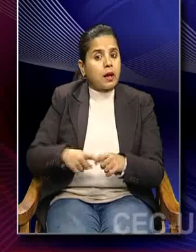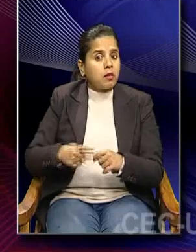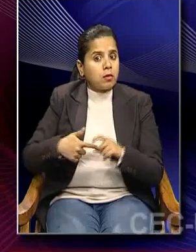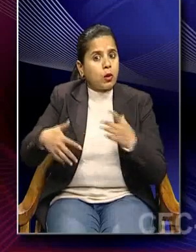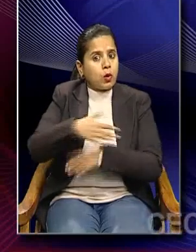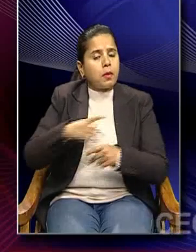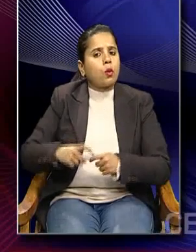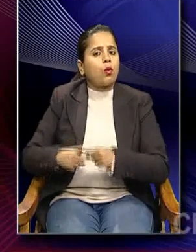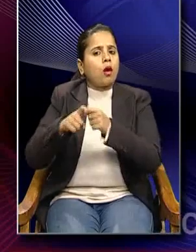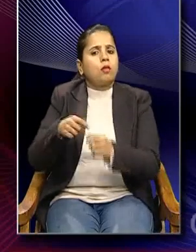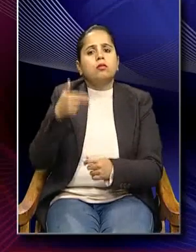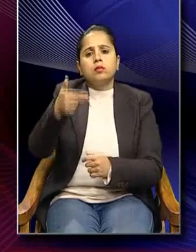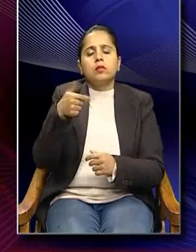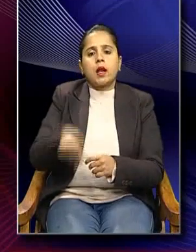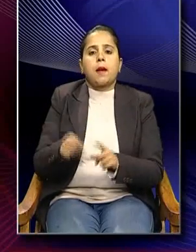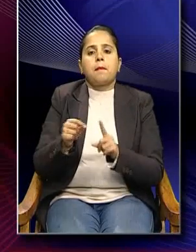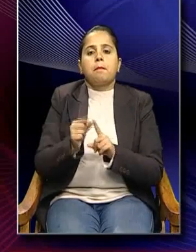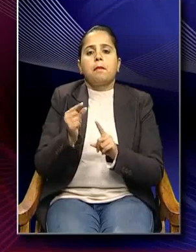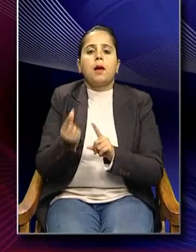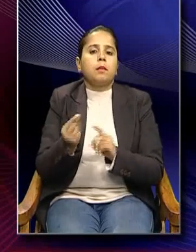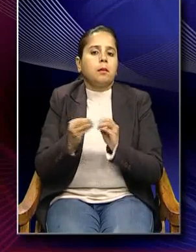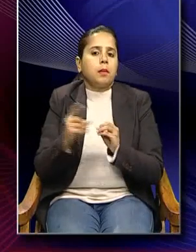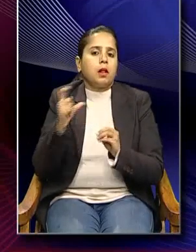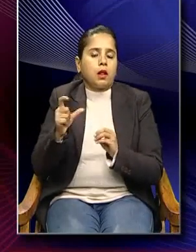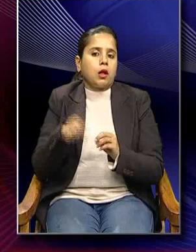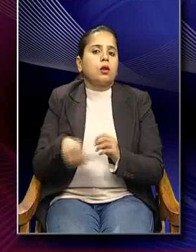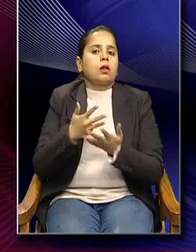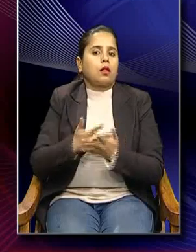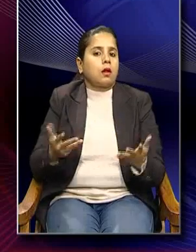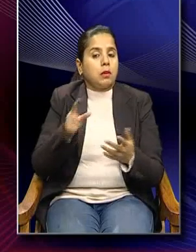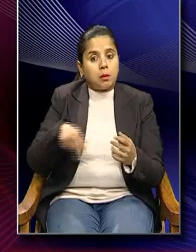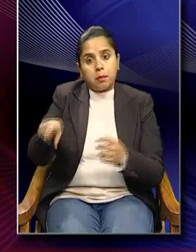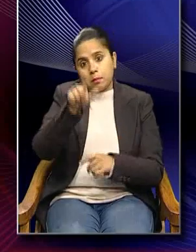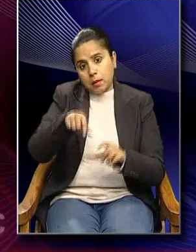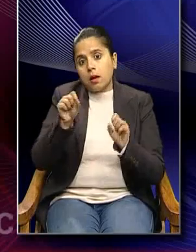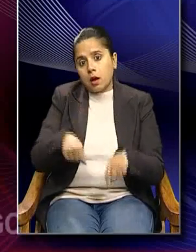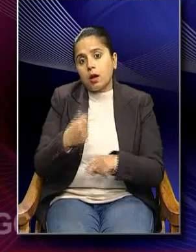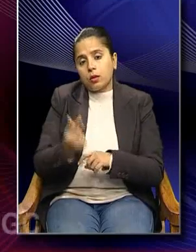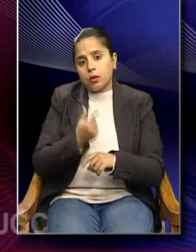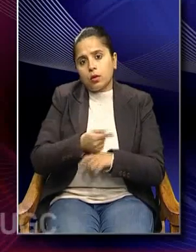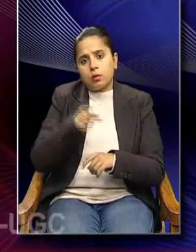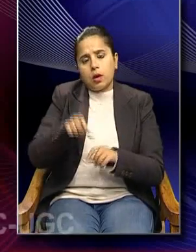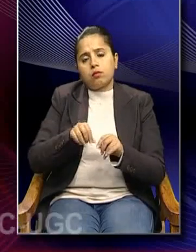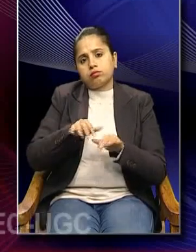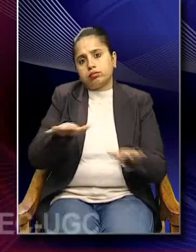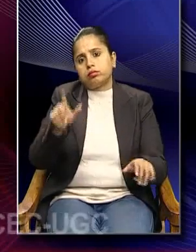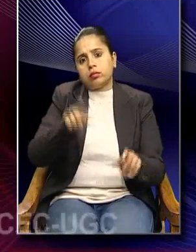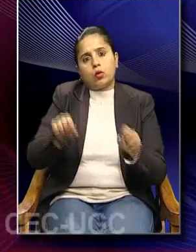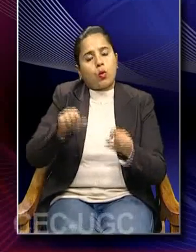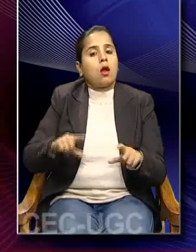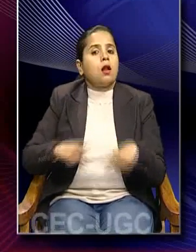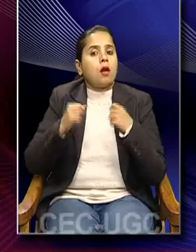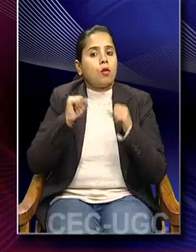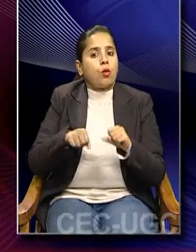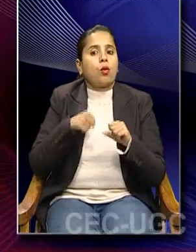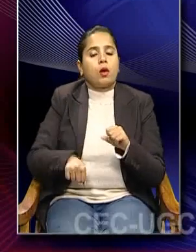is considered as a public good, and when it comes as a public good, It affects every human living in the